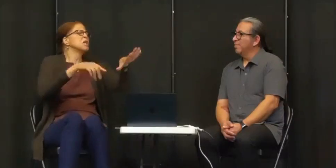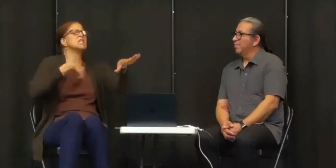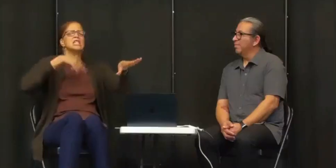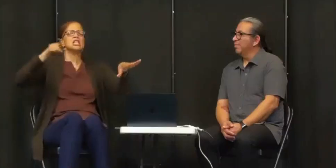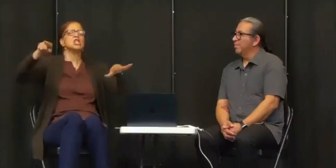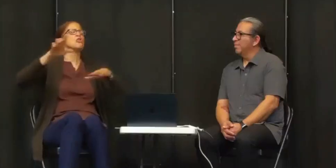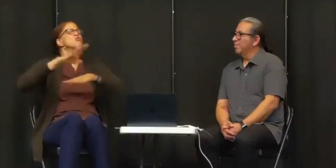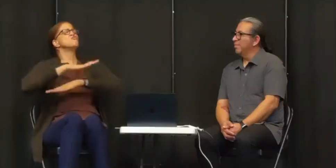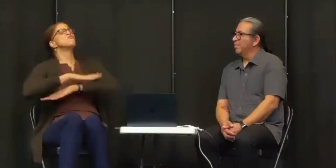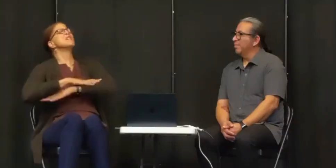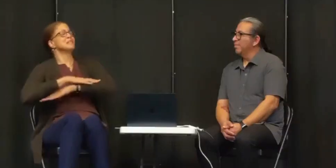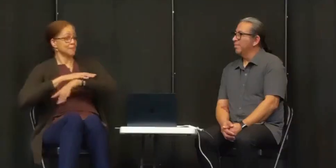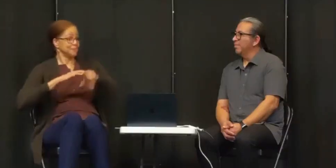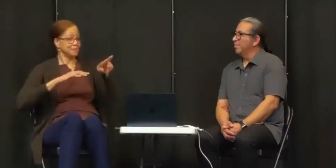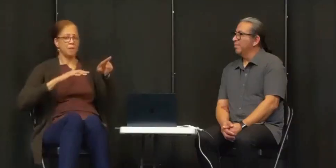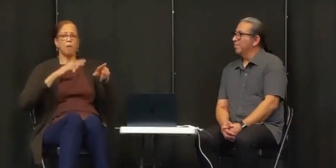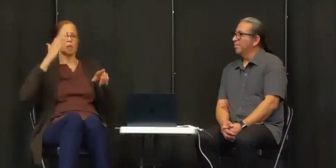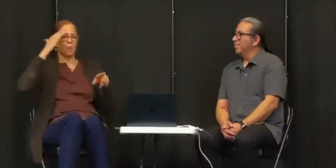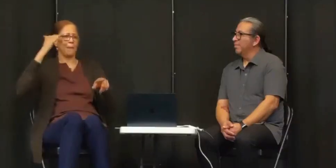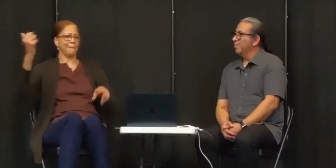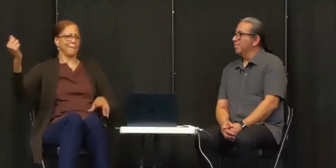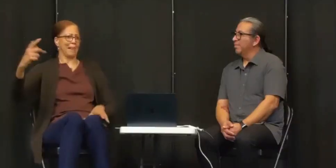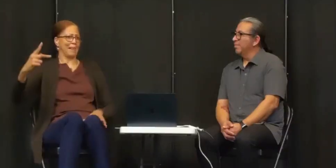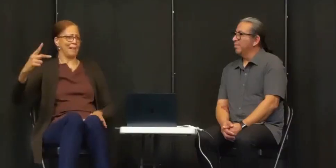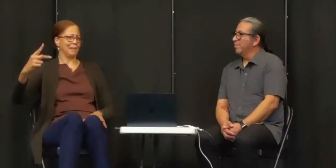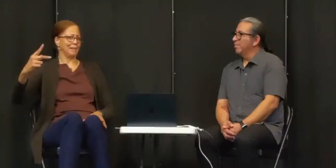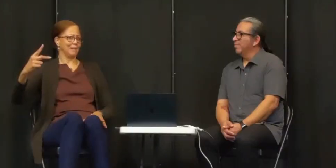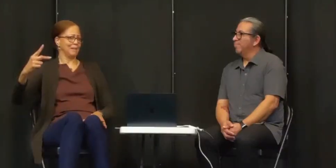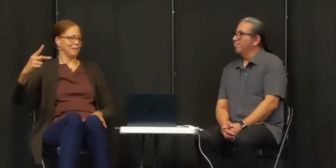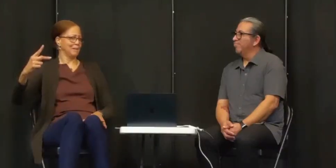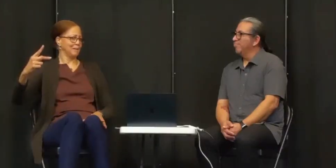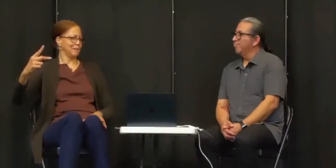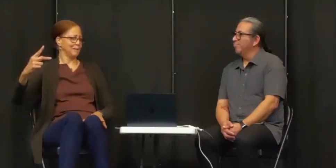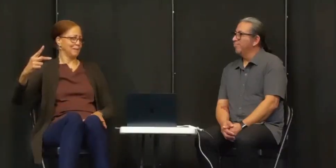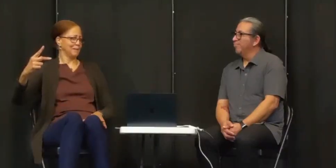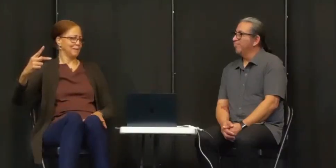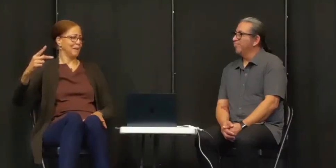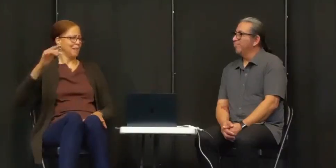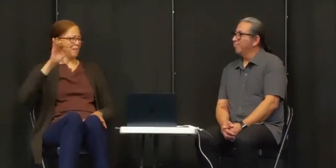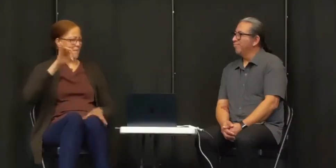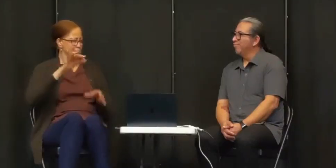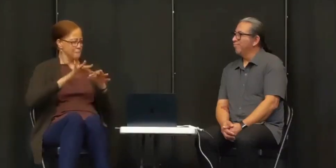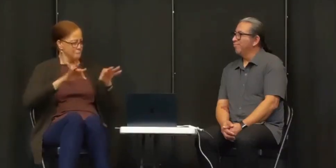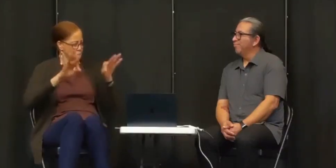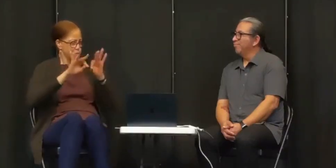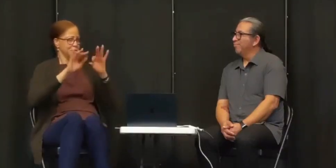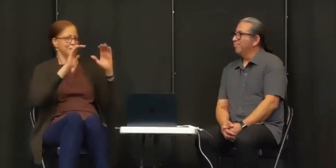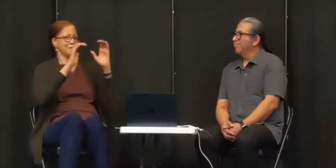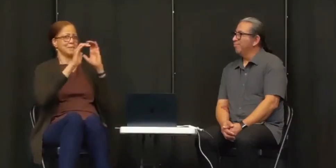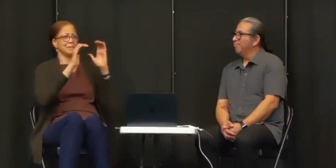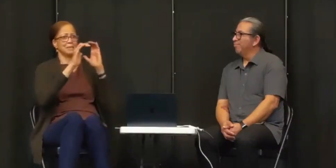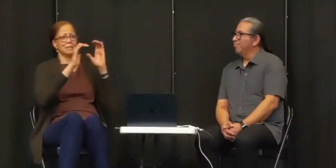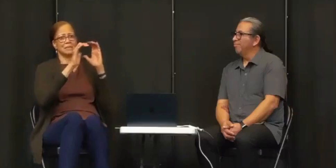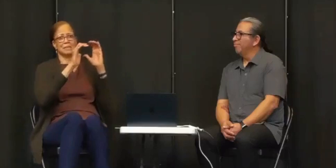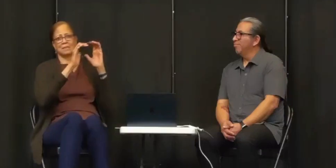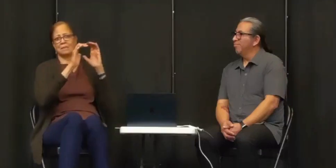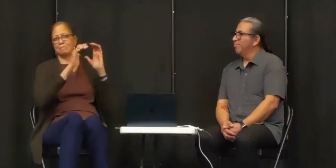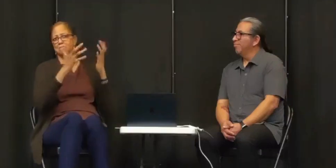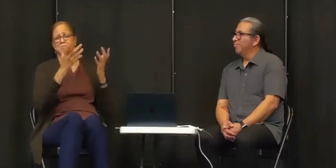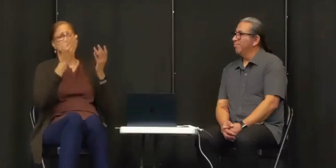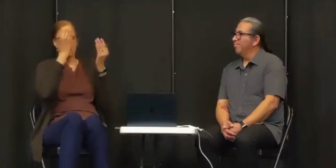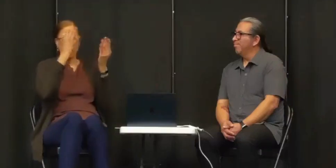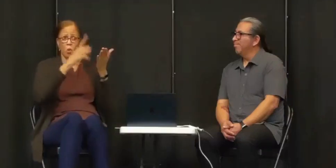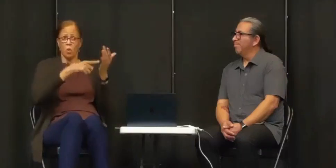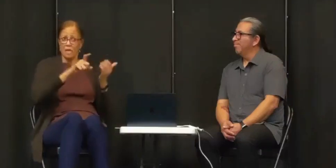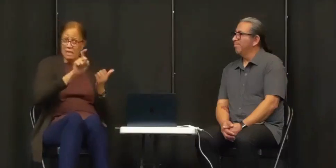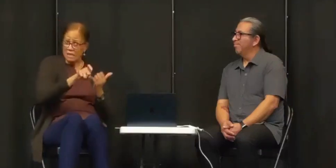fun, you all talk. I just need a rest of it, okay? They know I'm coming back. So that's really important to